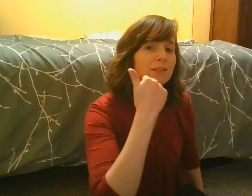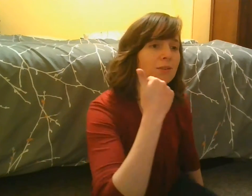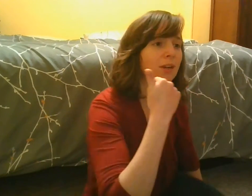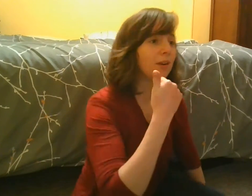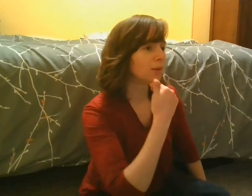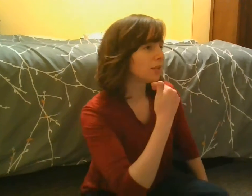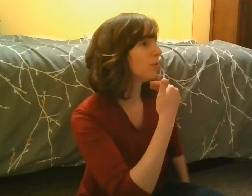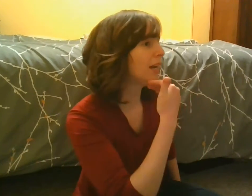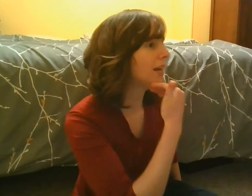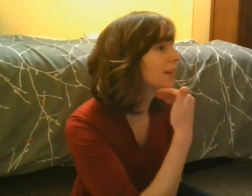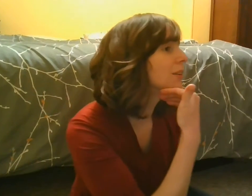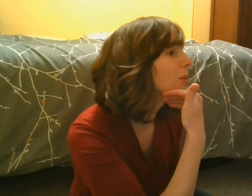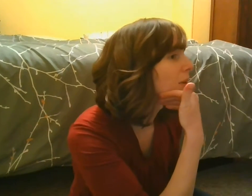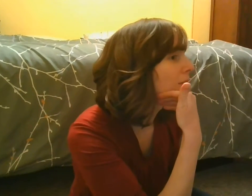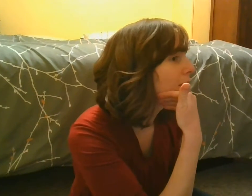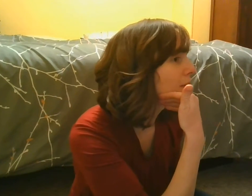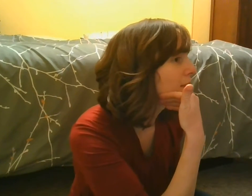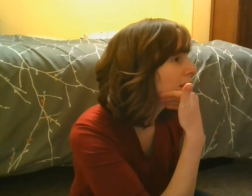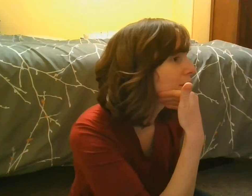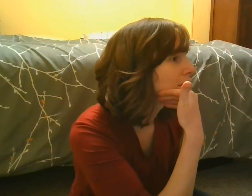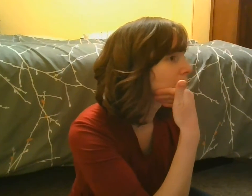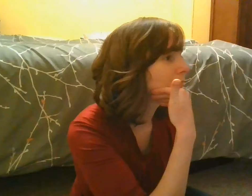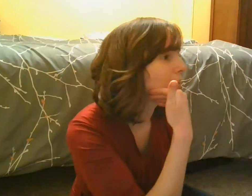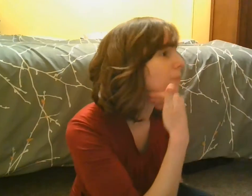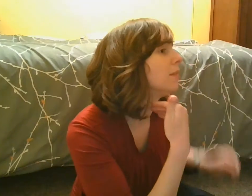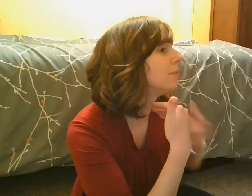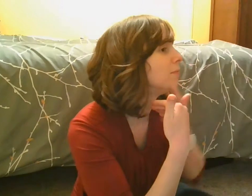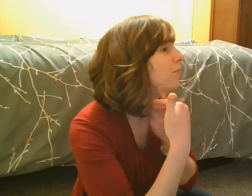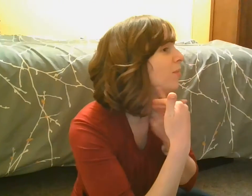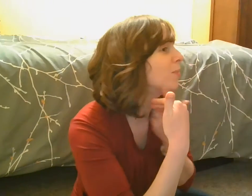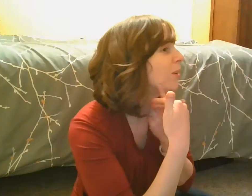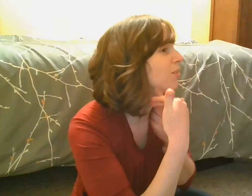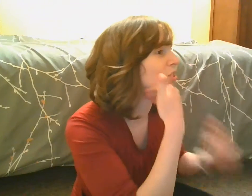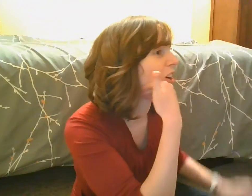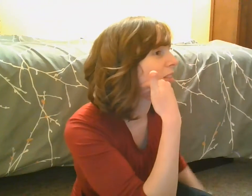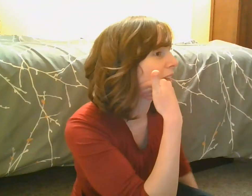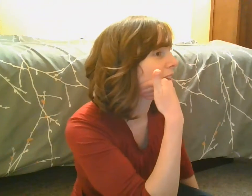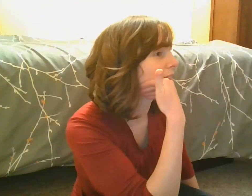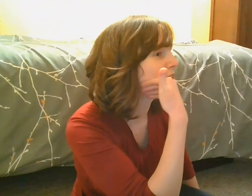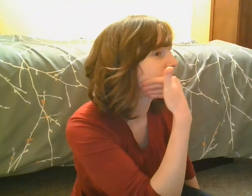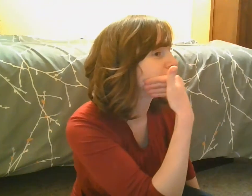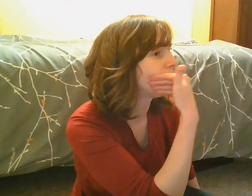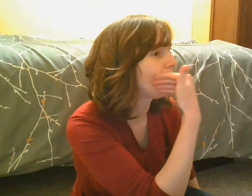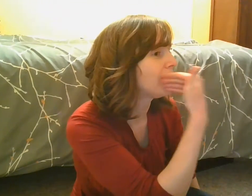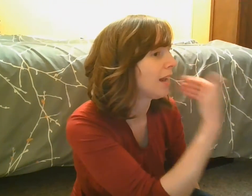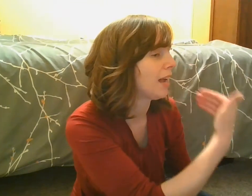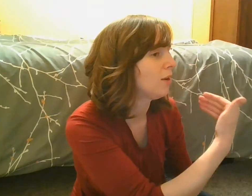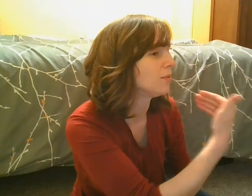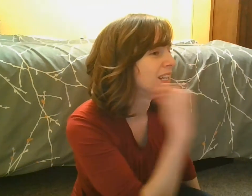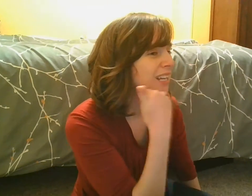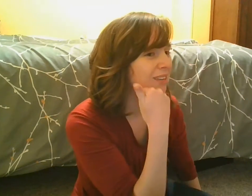you kind of want to drag your fingertips from about your jawline and kind of drag it out,